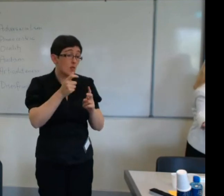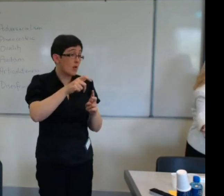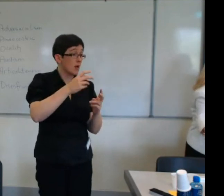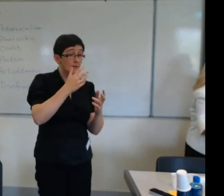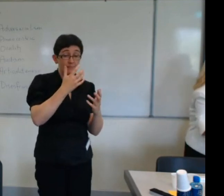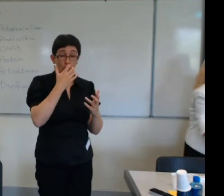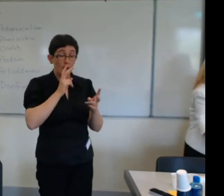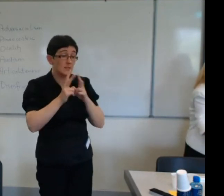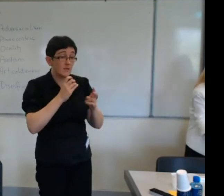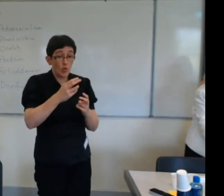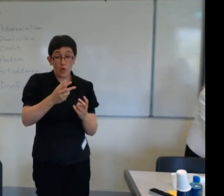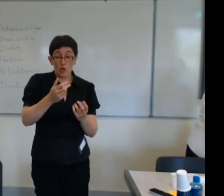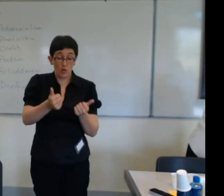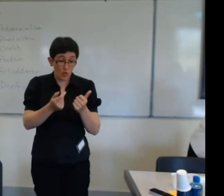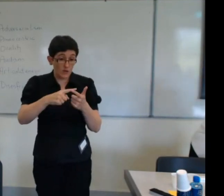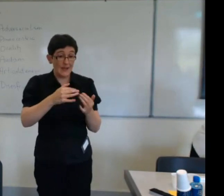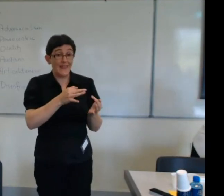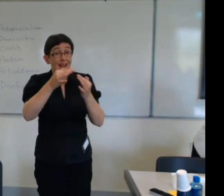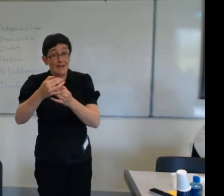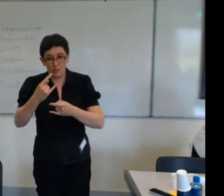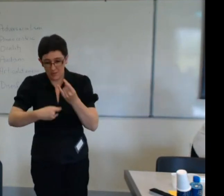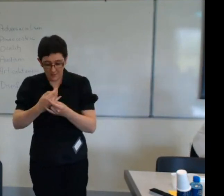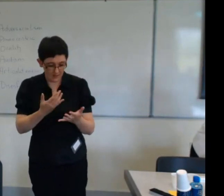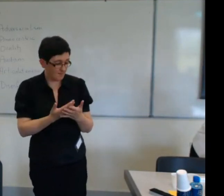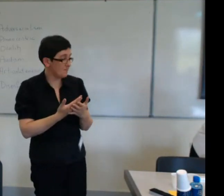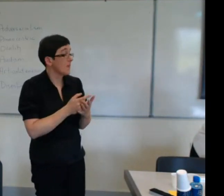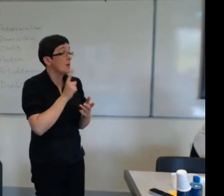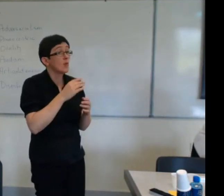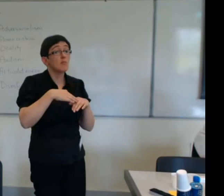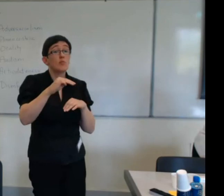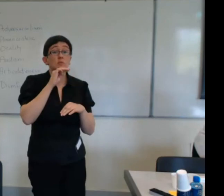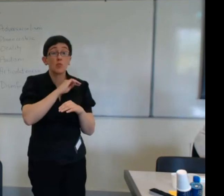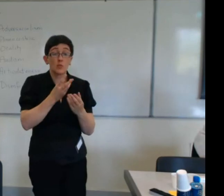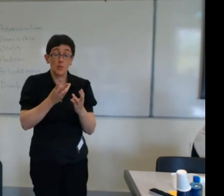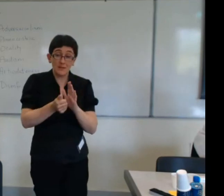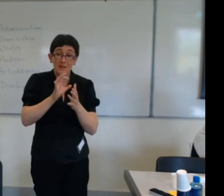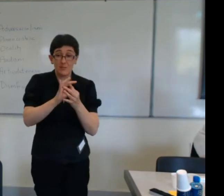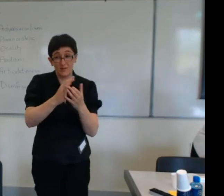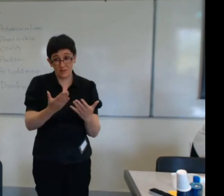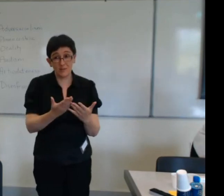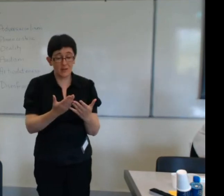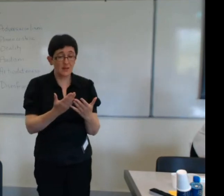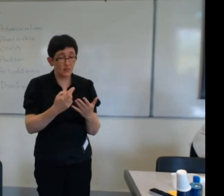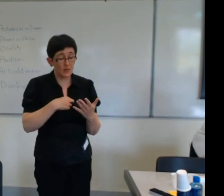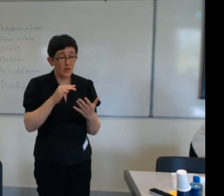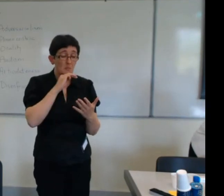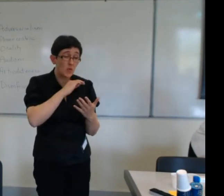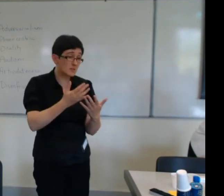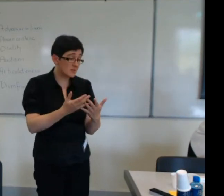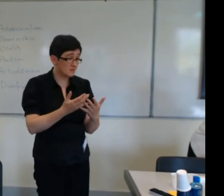court hearing, and post-sessional work. Most importantly, though, we want to build relationships. I think that's the essential piece. And so hopefully today